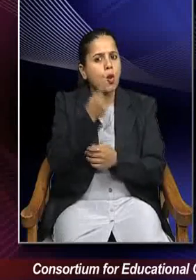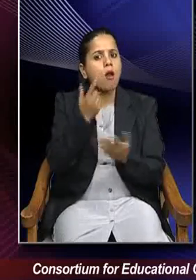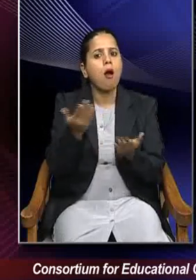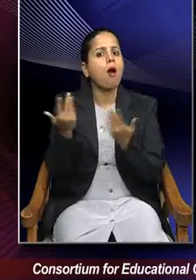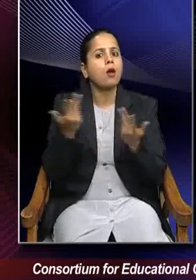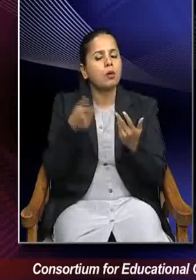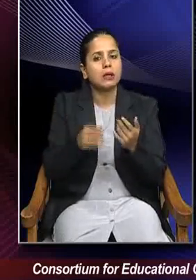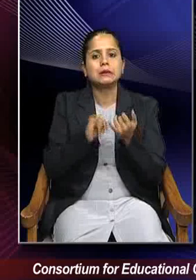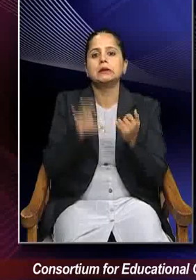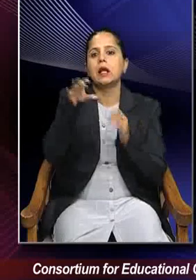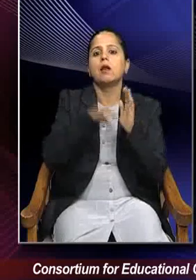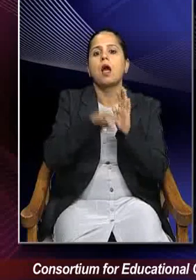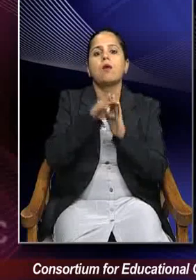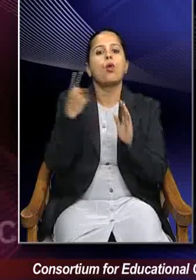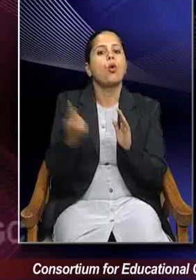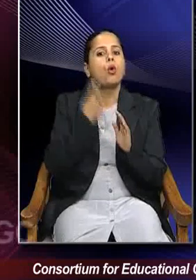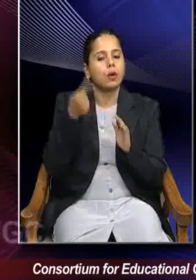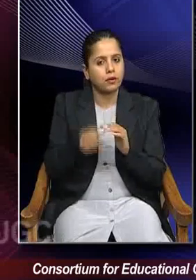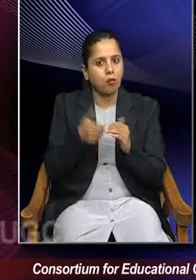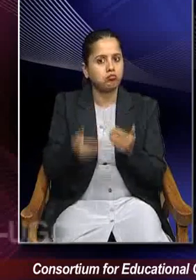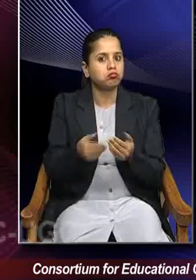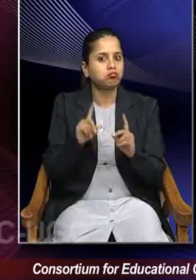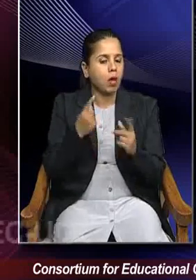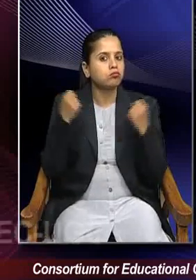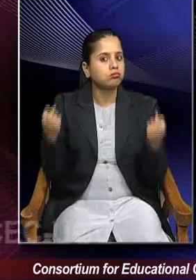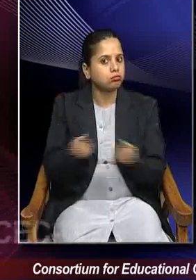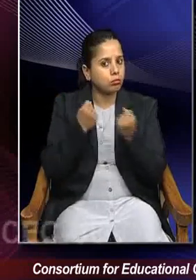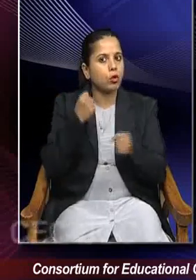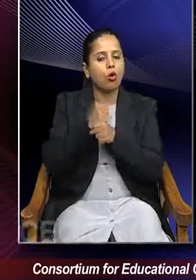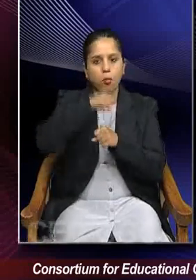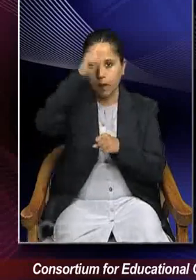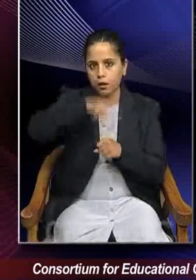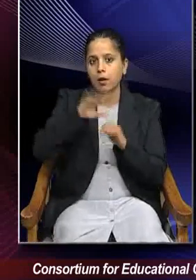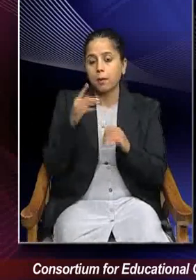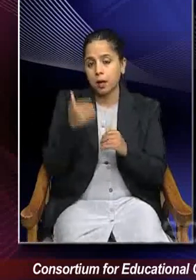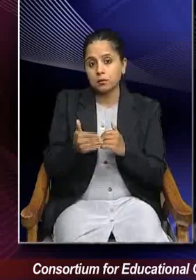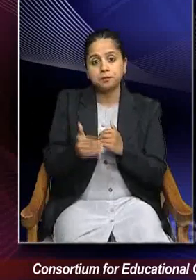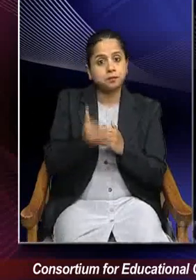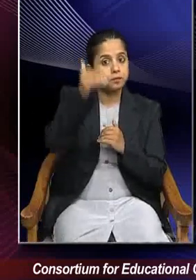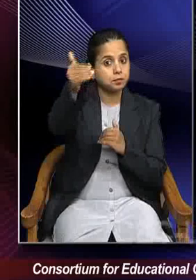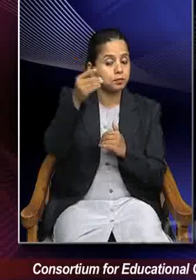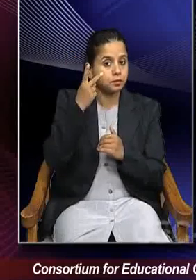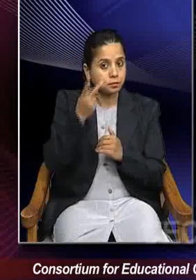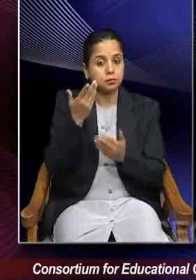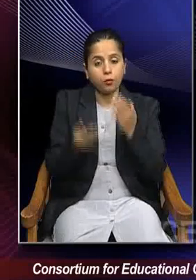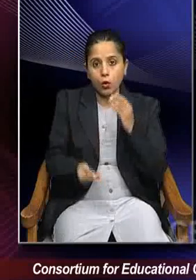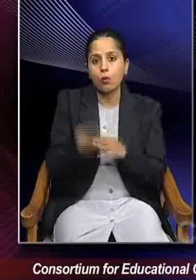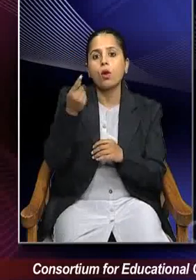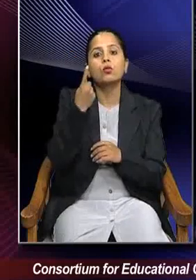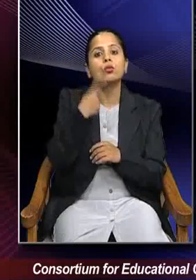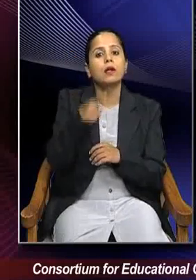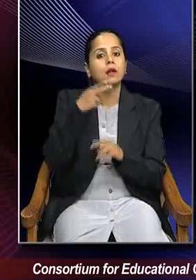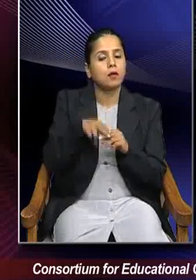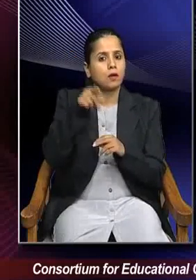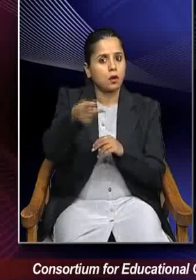the state level. So it is a welcome effort by the Government of India, but going forward, it would be more ideal if you can reduce